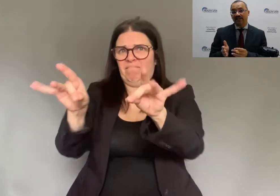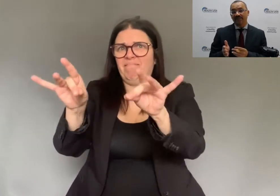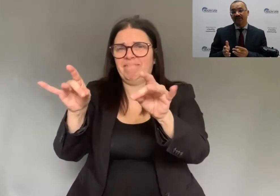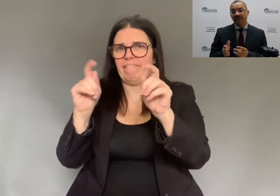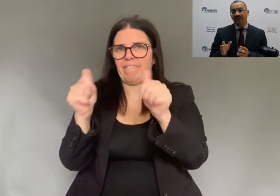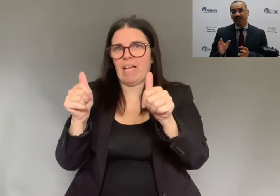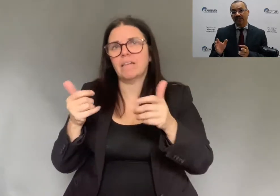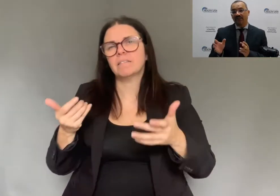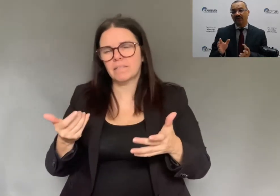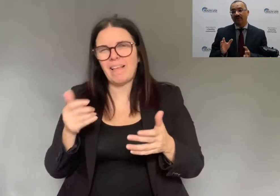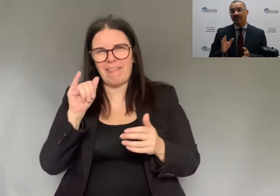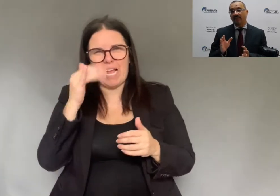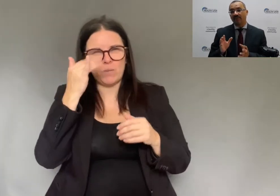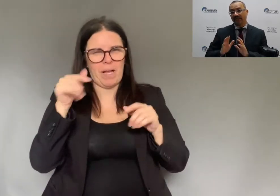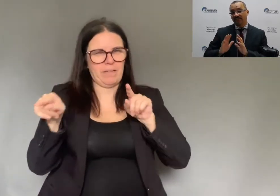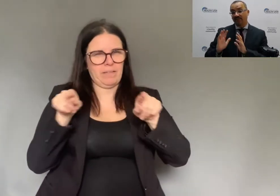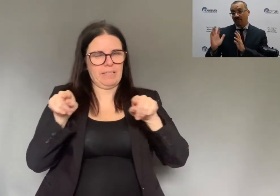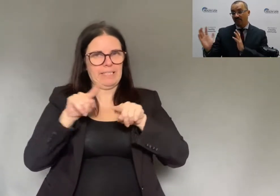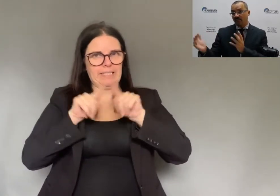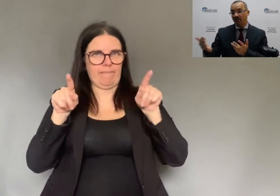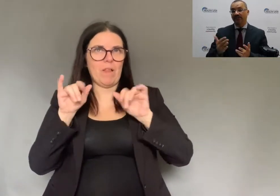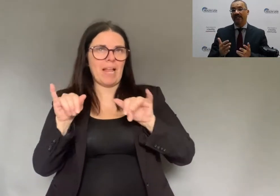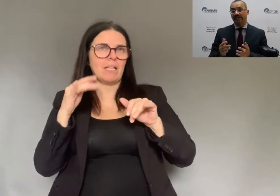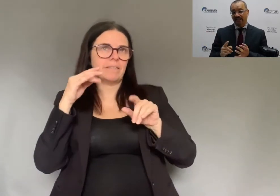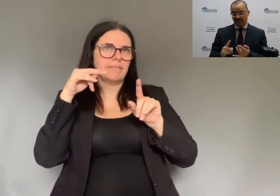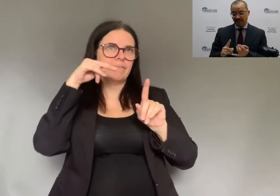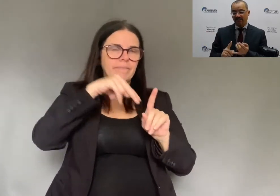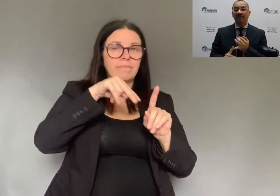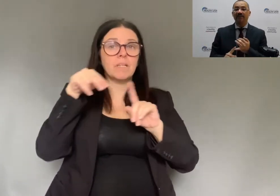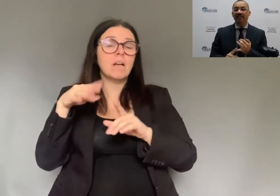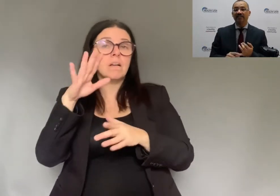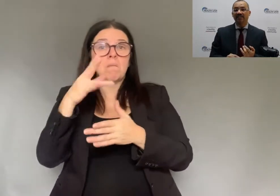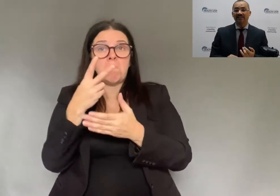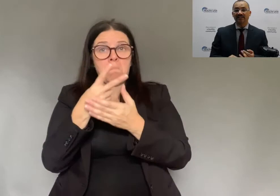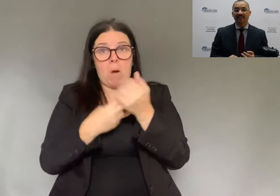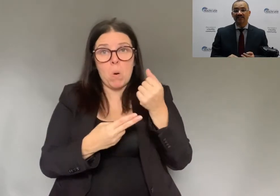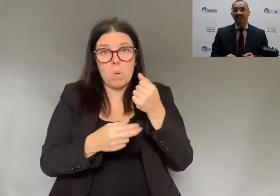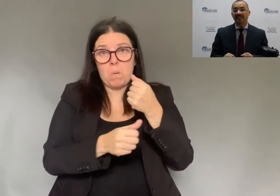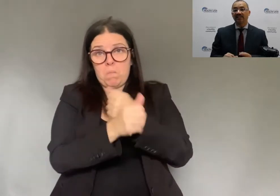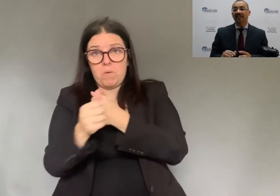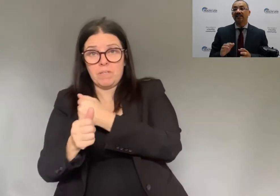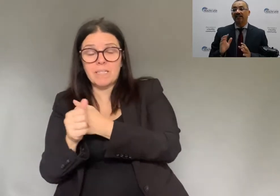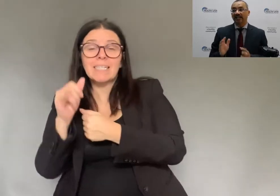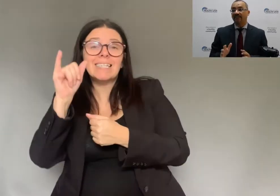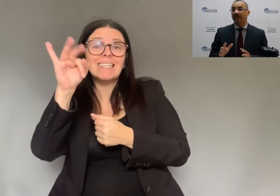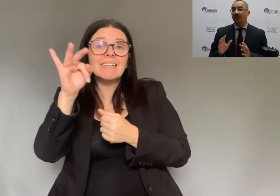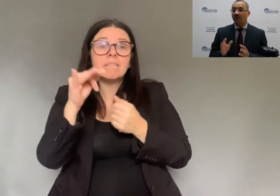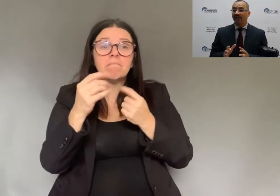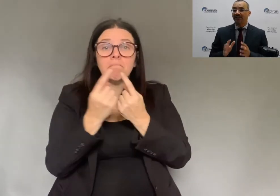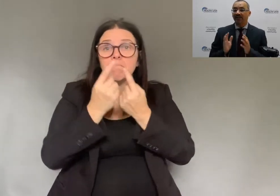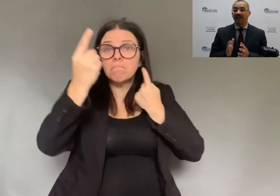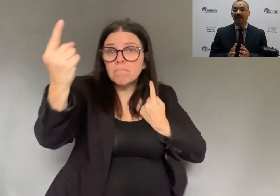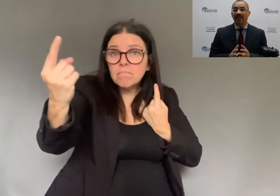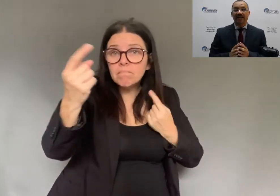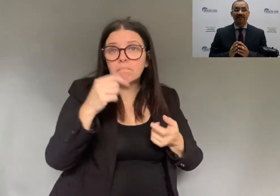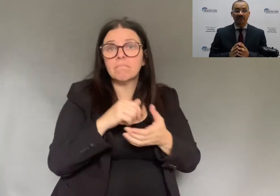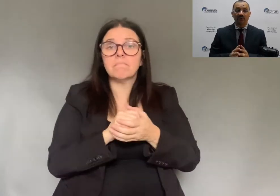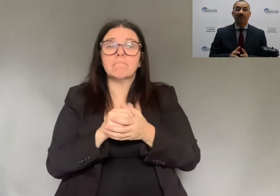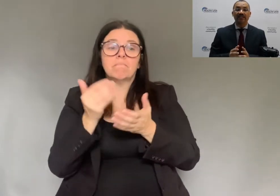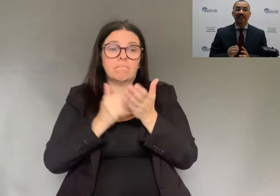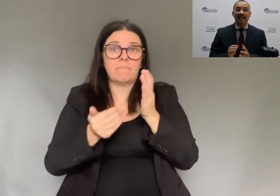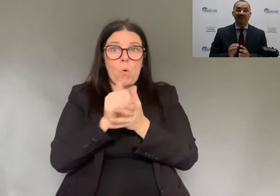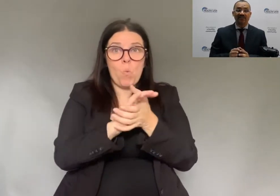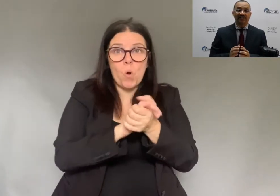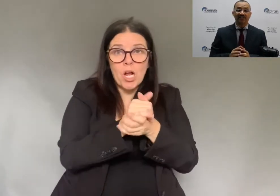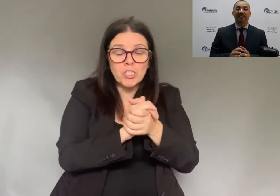symptomatic. So I think even from both ends, if we are maintaining the physical distancing, and if we are washing our hands